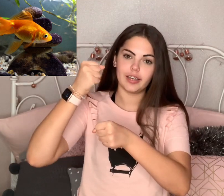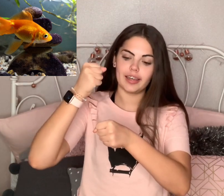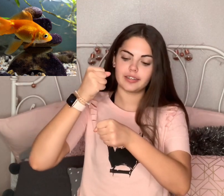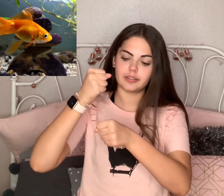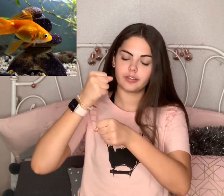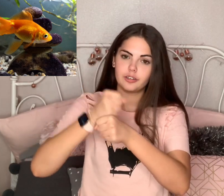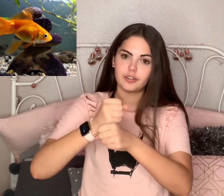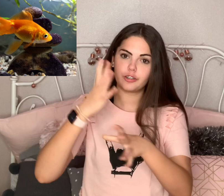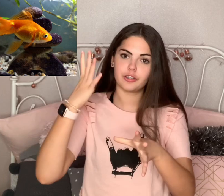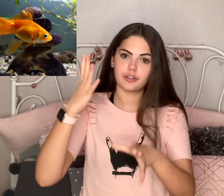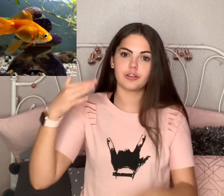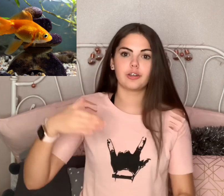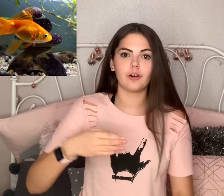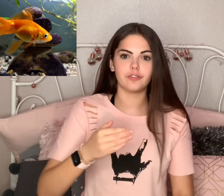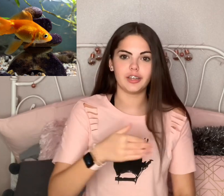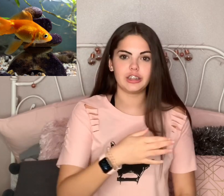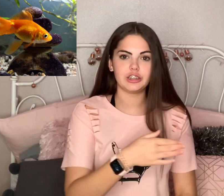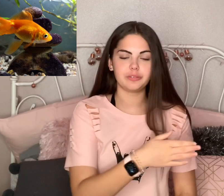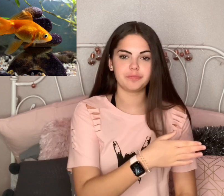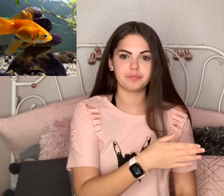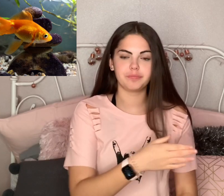is goldfish.